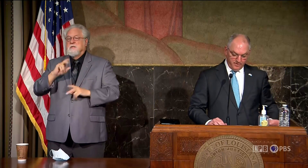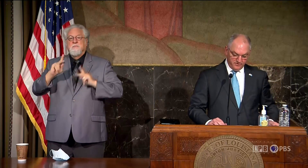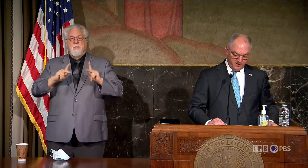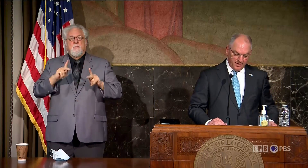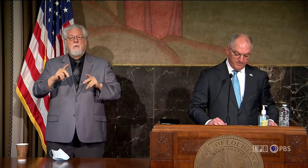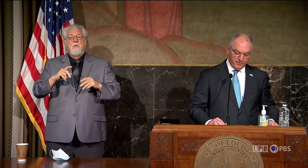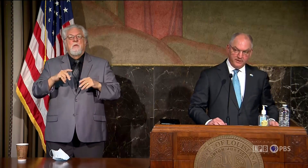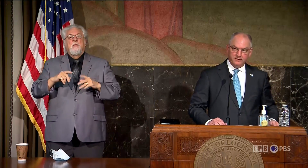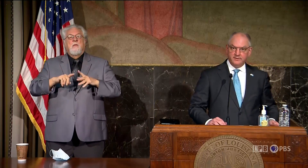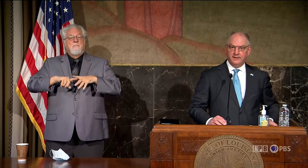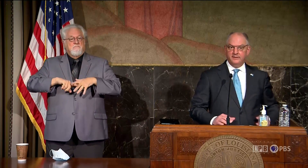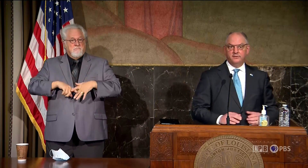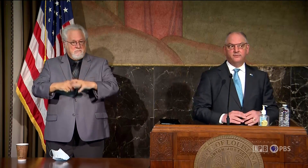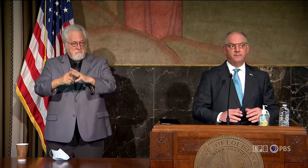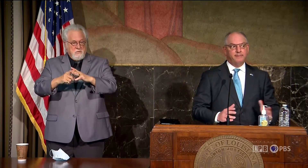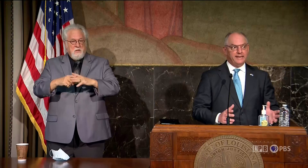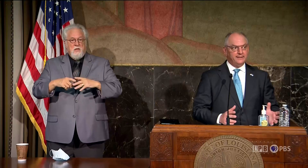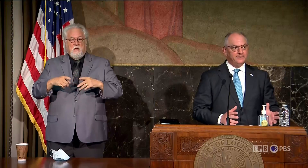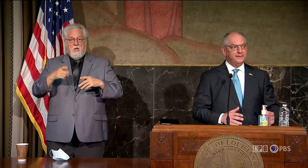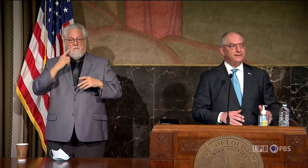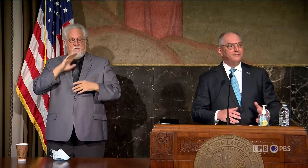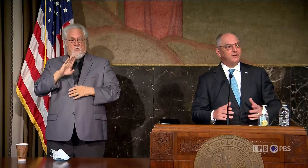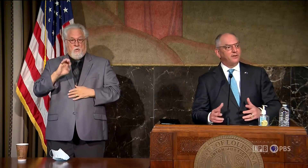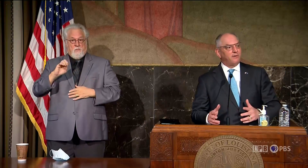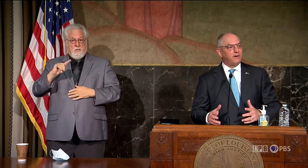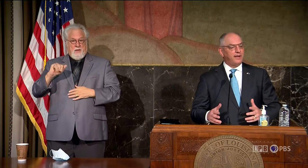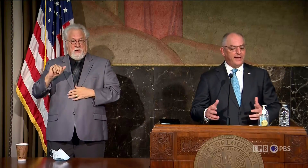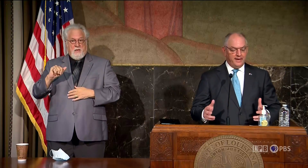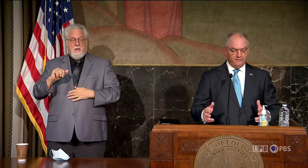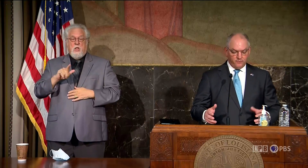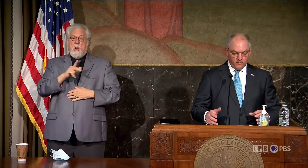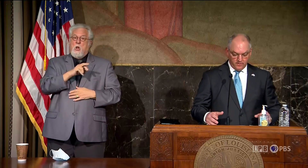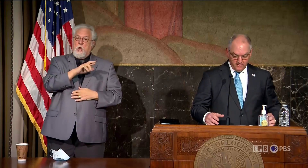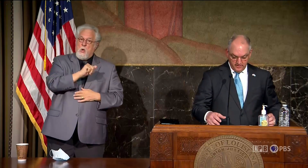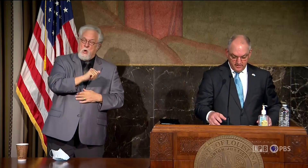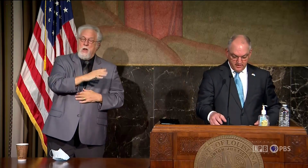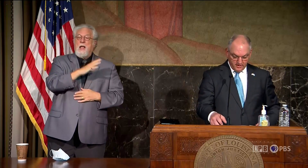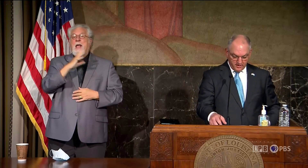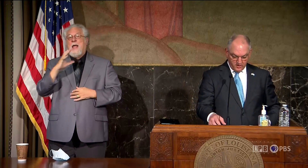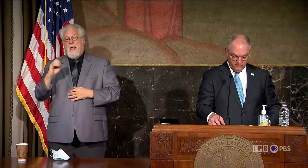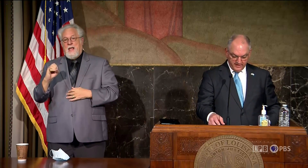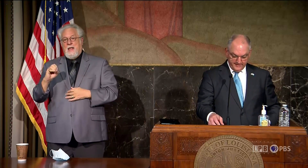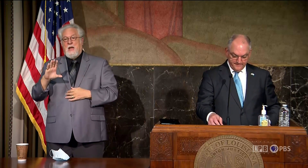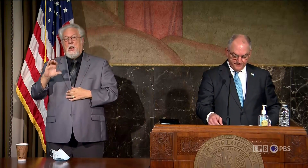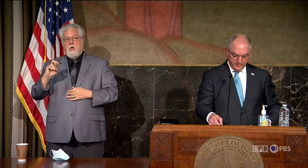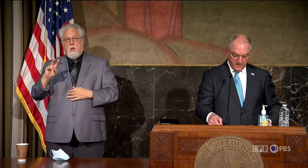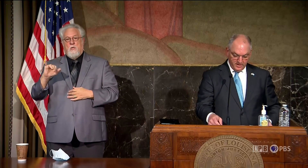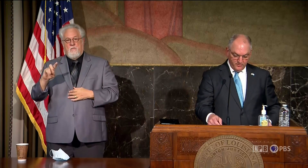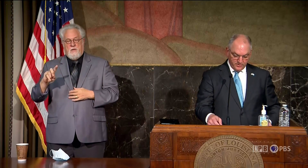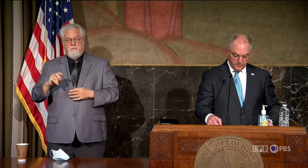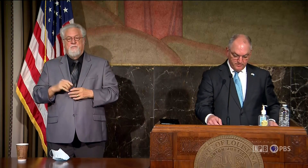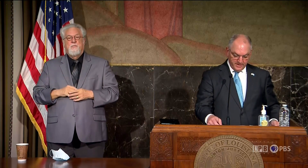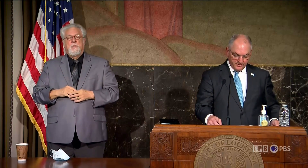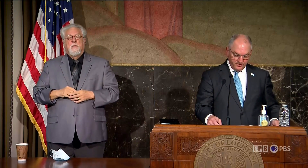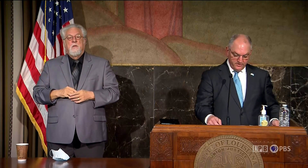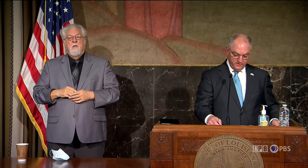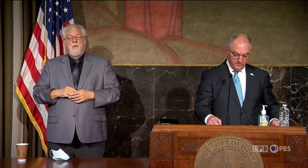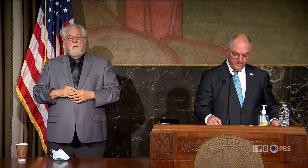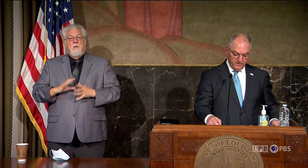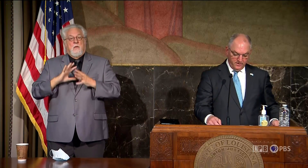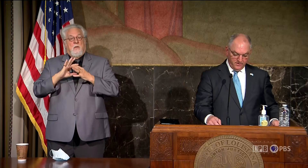of emergency operations. Now, this is for Beta, for Laura, and for COVID. With